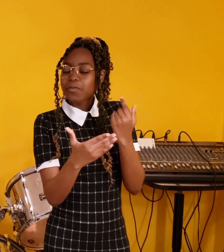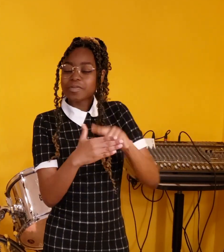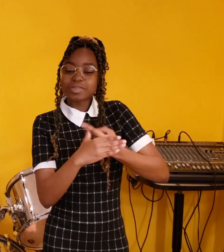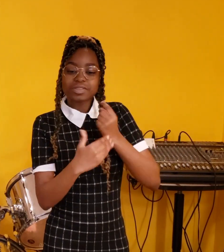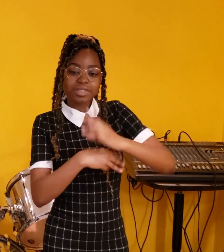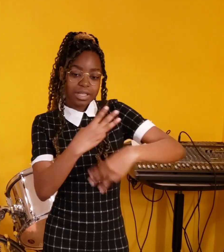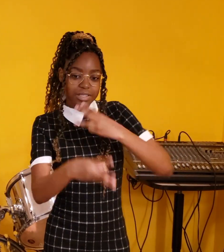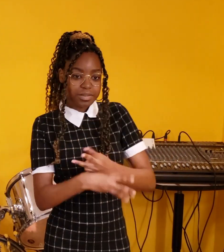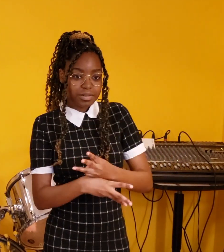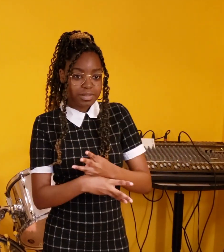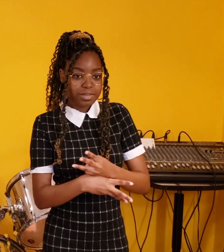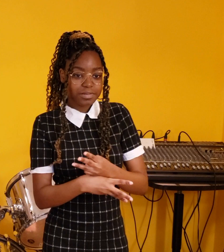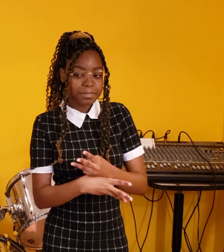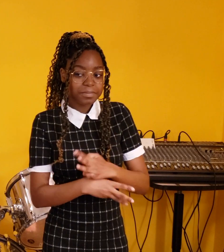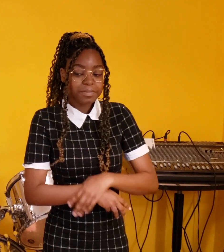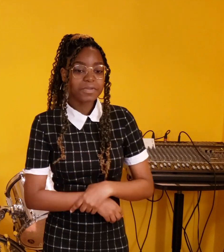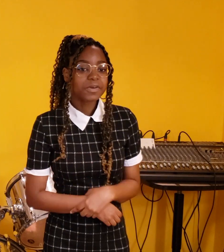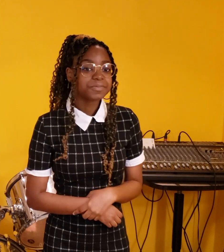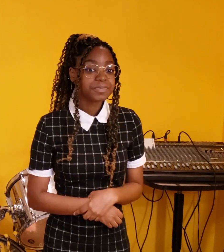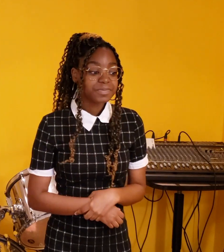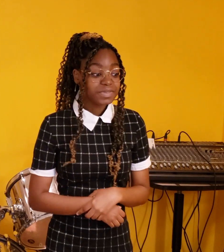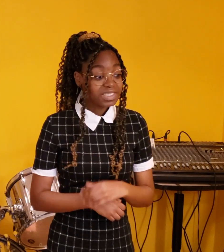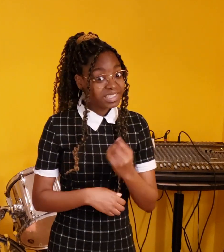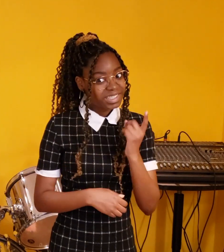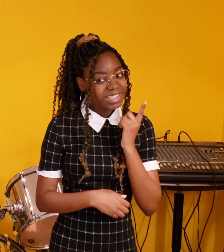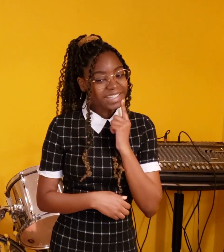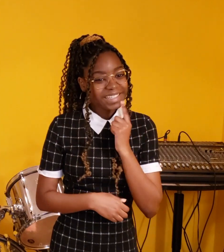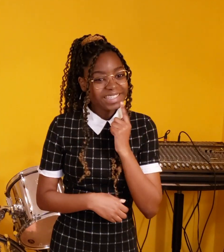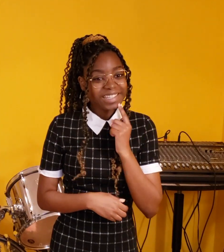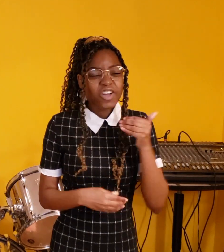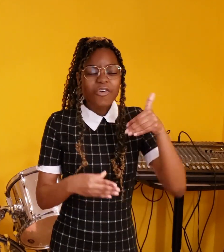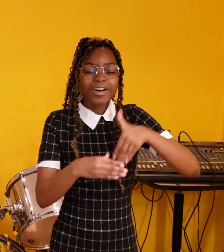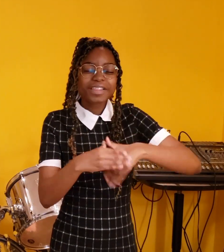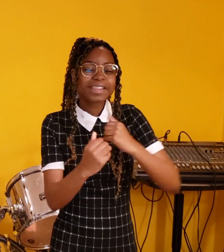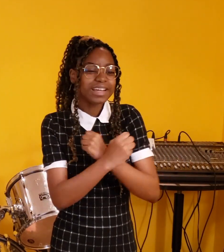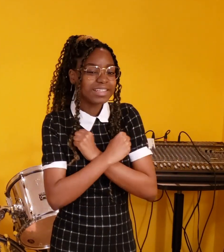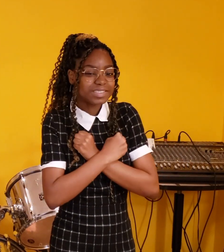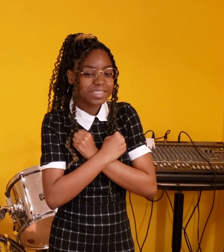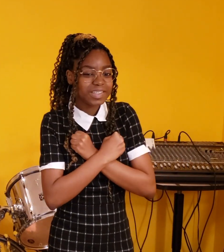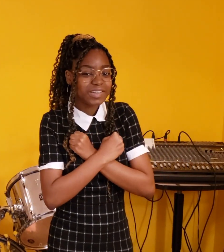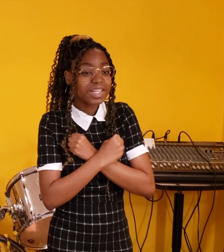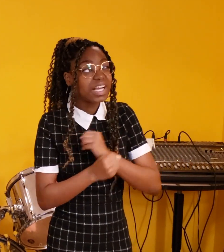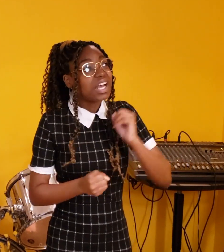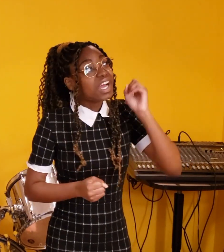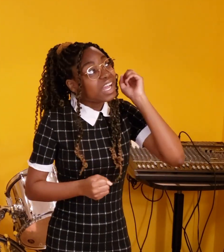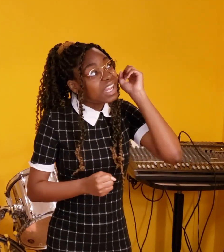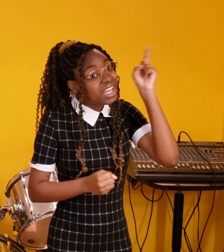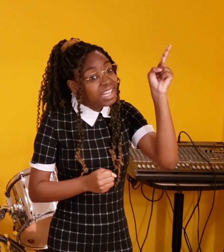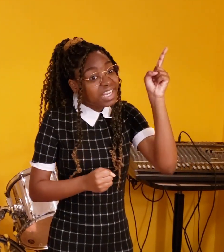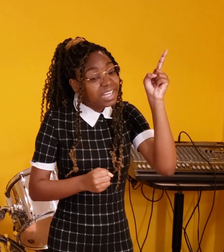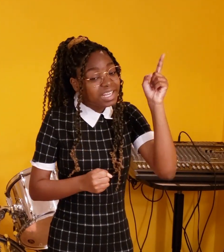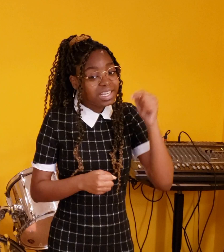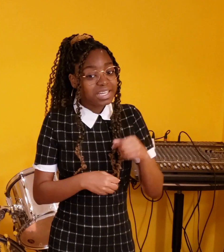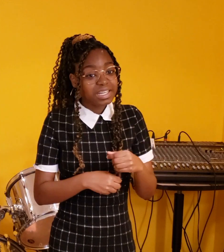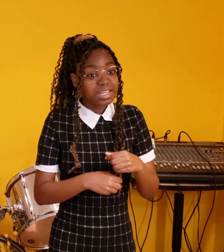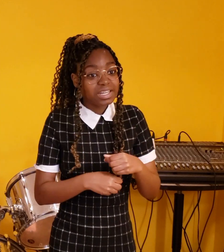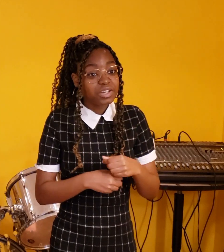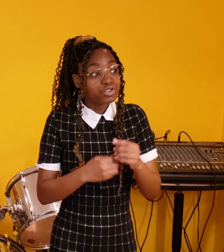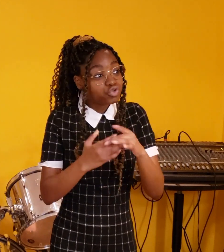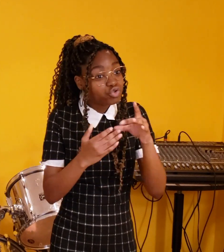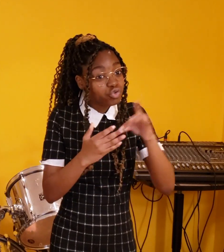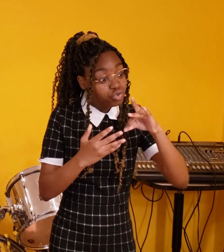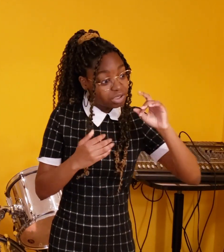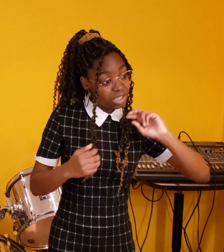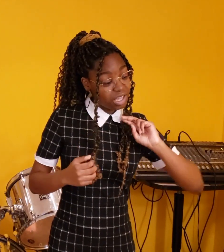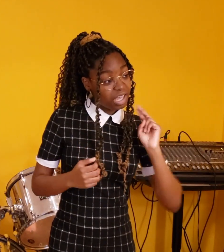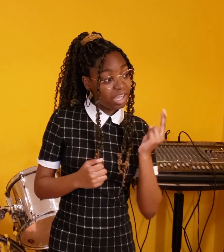know, because I'm looking at what it says. It says, what, in love, He predestined us, what, to be adopted as